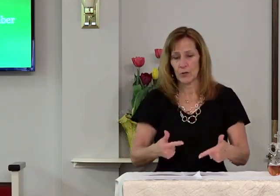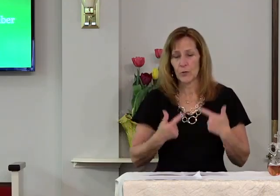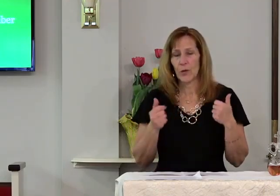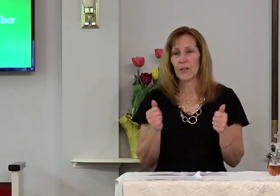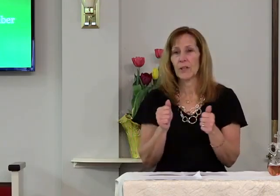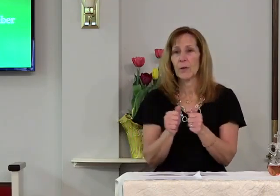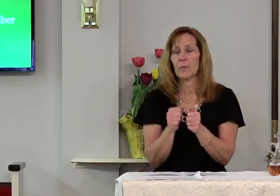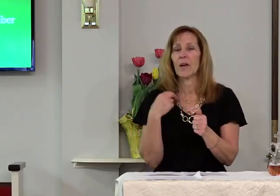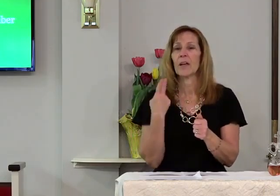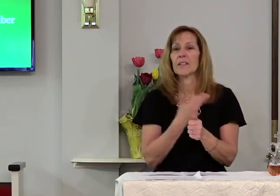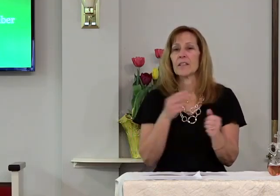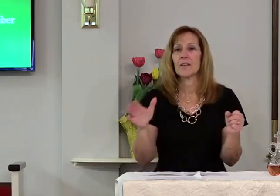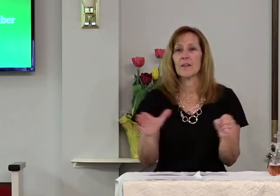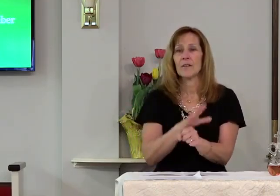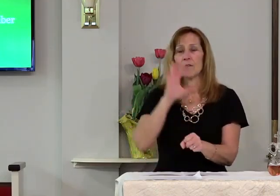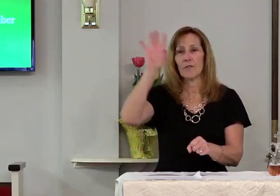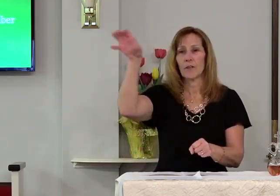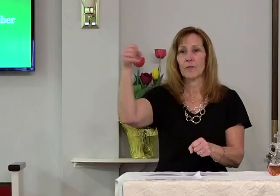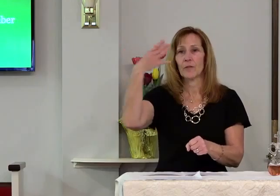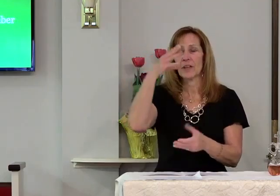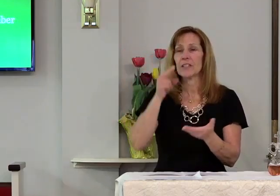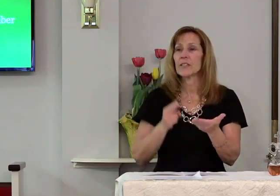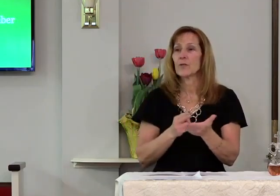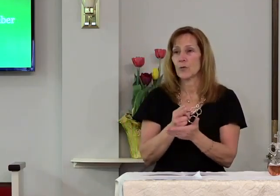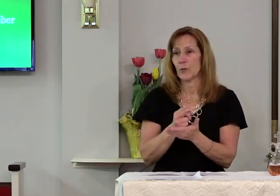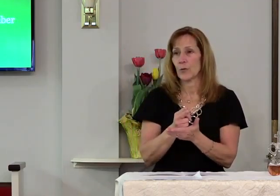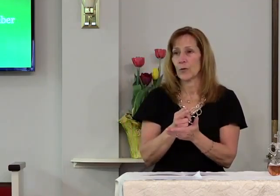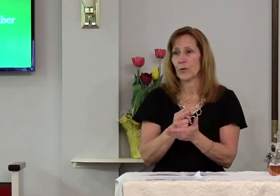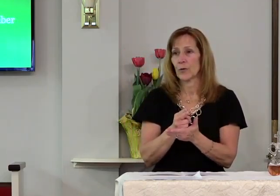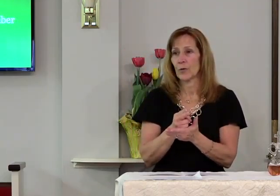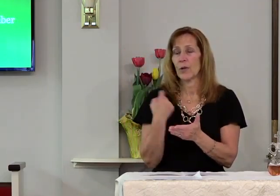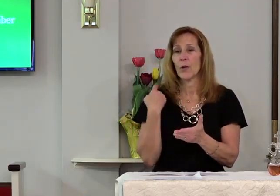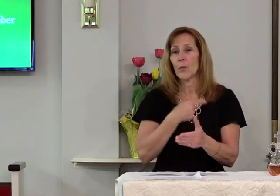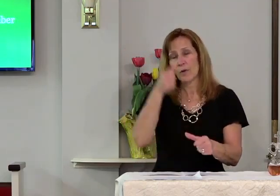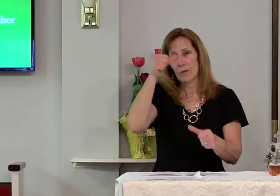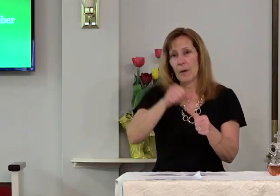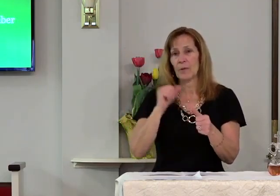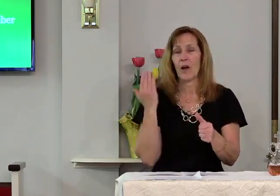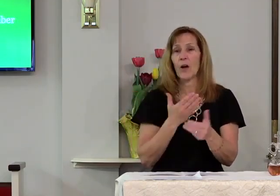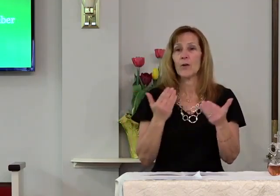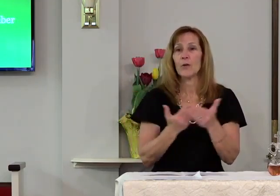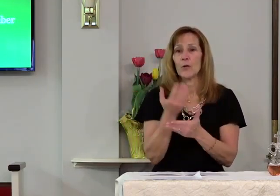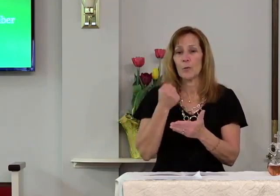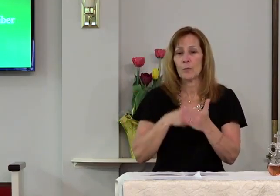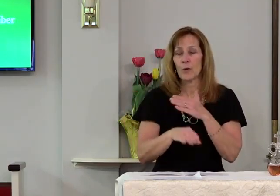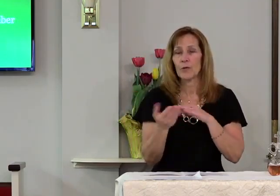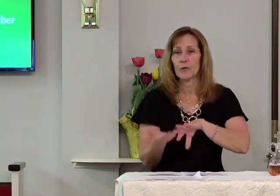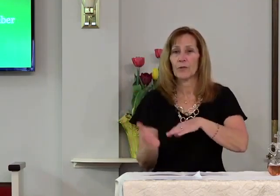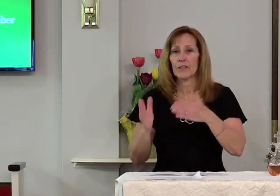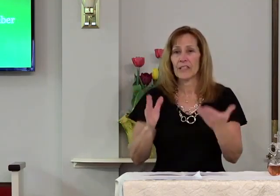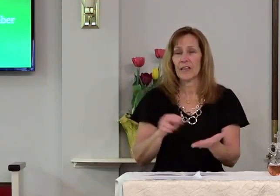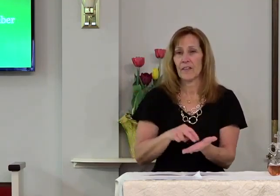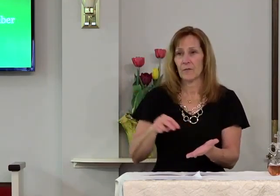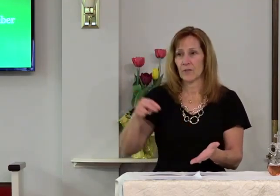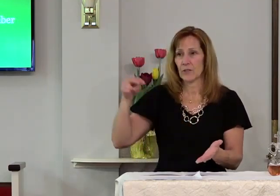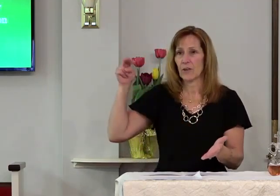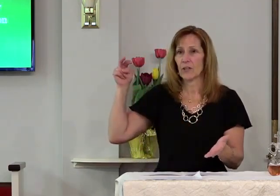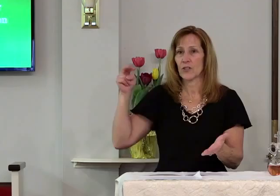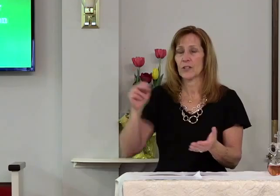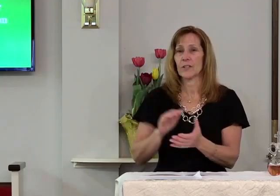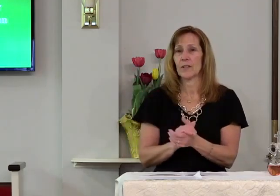dwelling among us full of grace and truth we remember our new birth in his death and resurrection